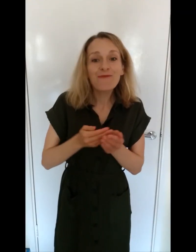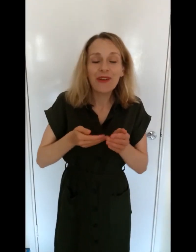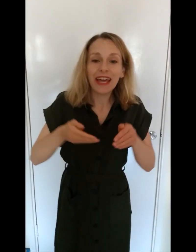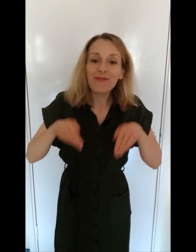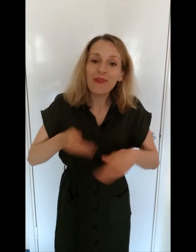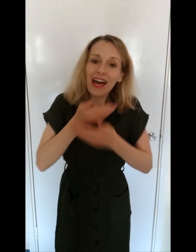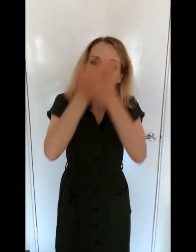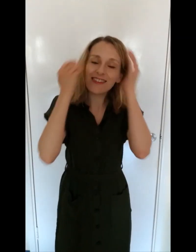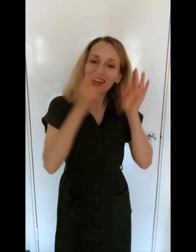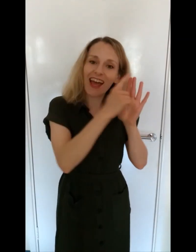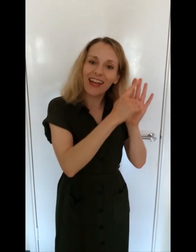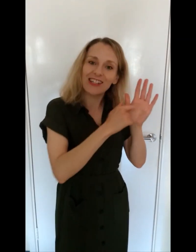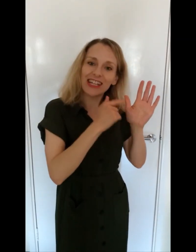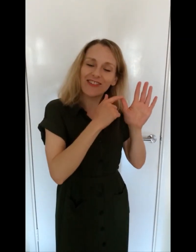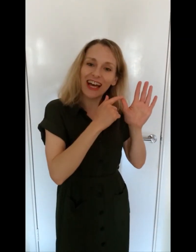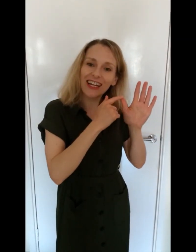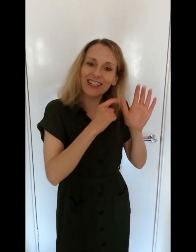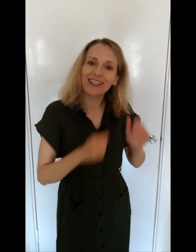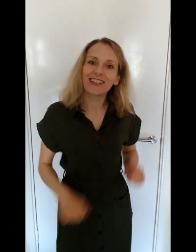Happy birthday, Jeevan.